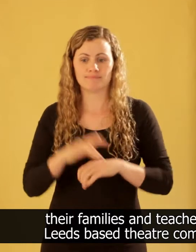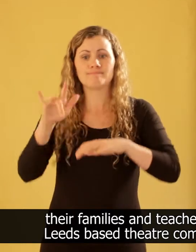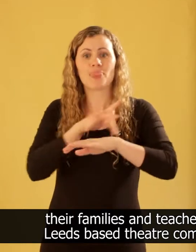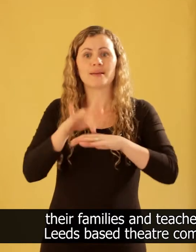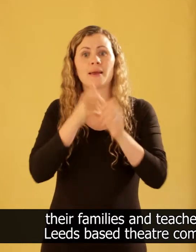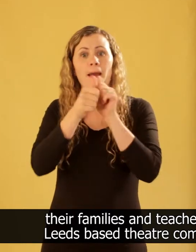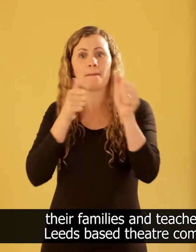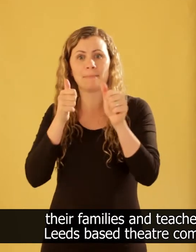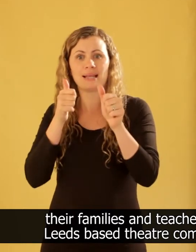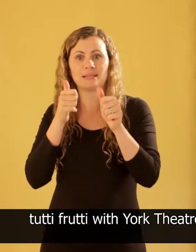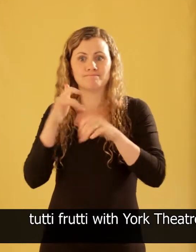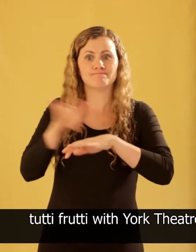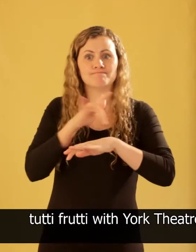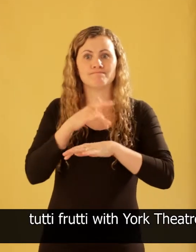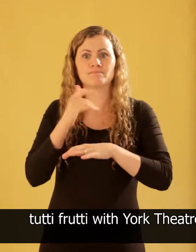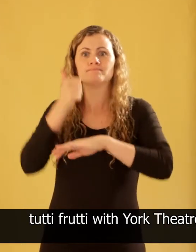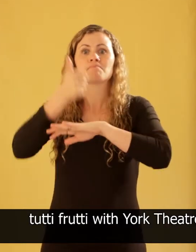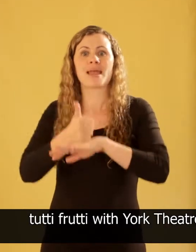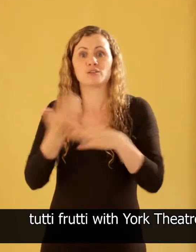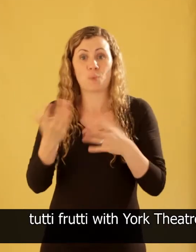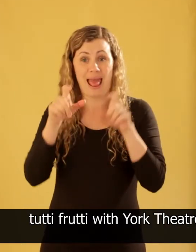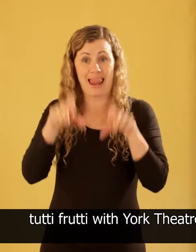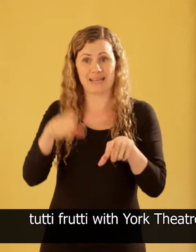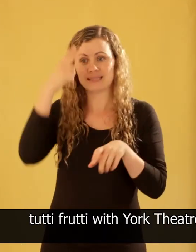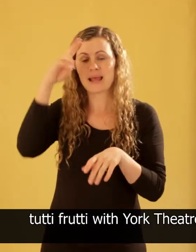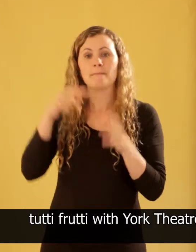Leeds-based theatre company Tutti Frutti with York Theatre Royal.